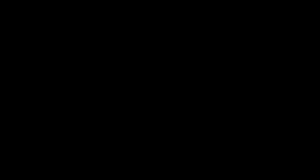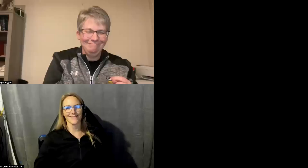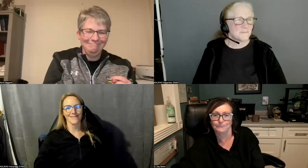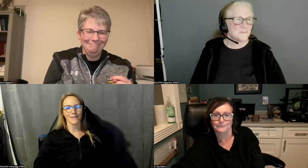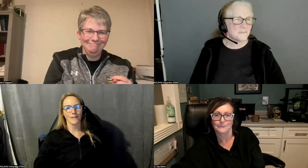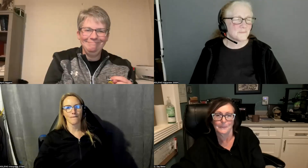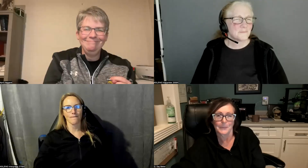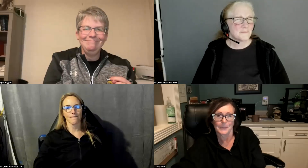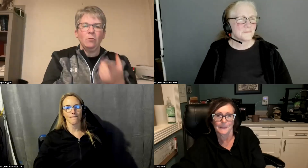Okay.